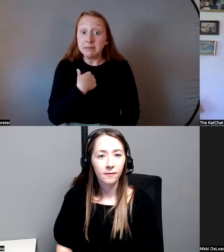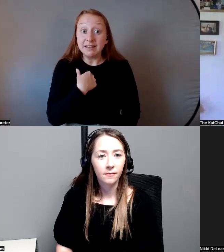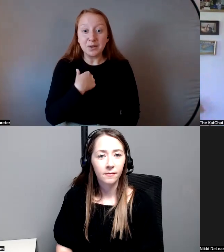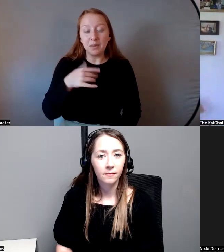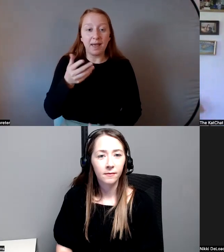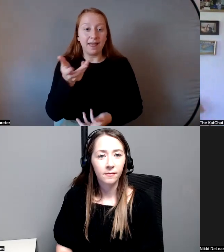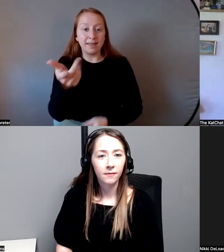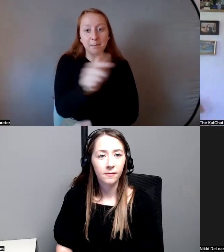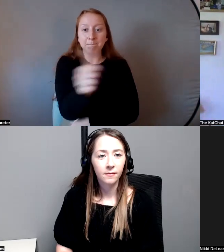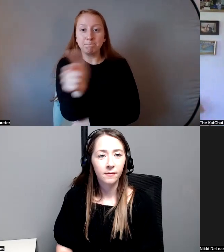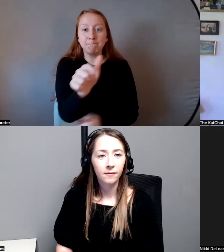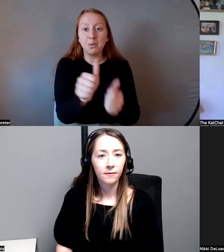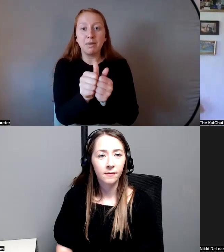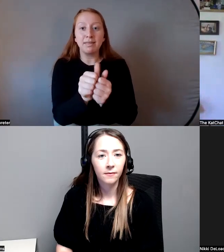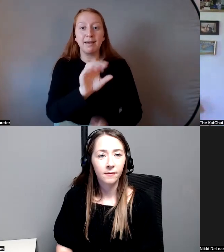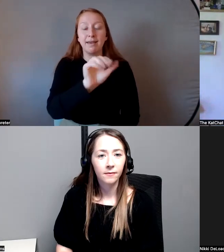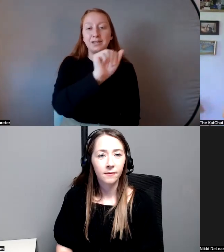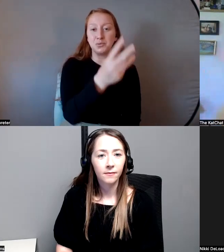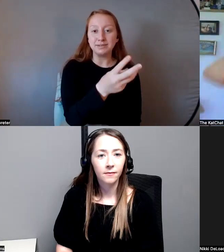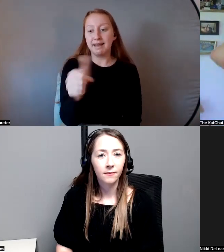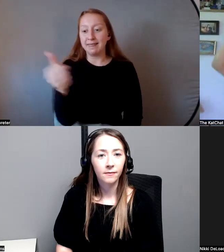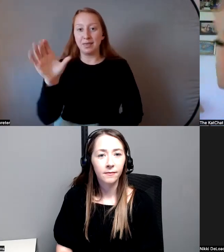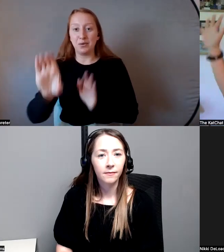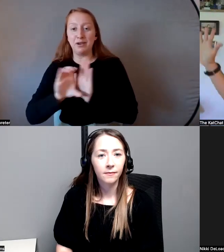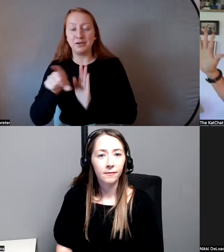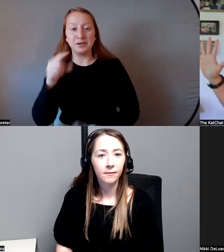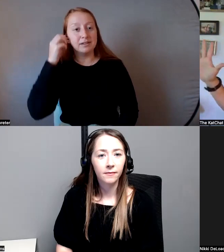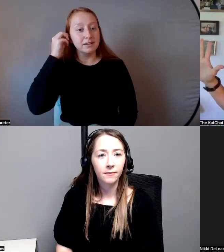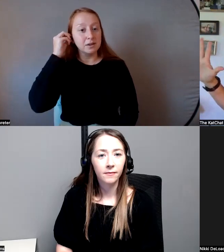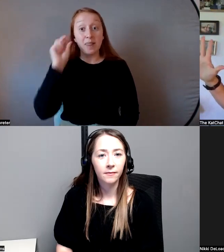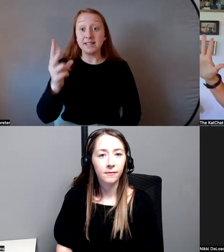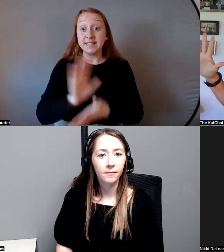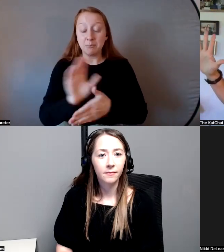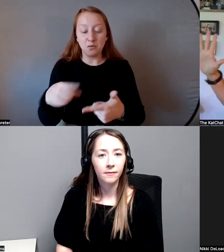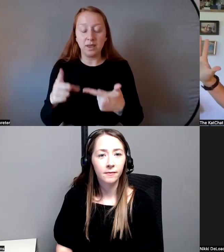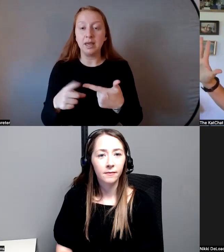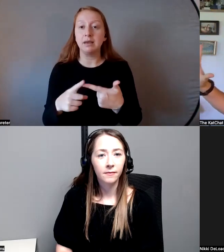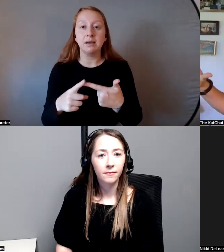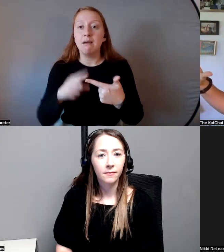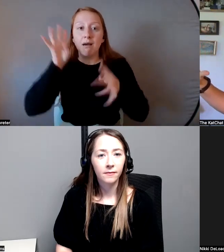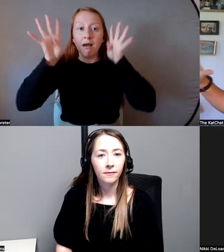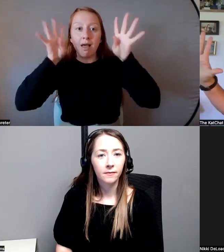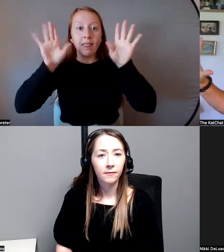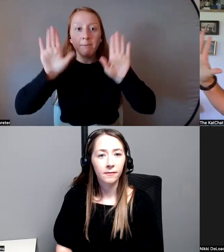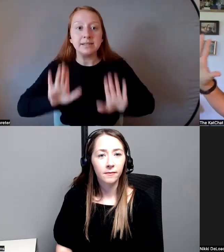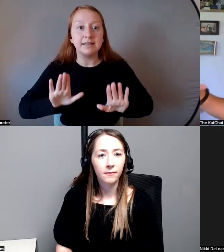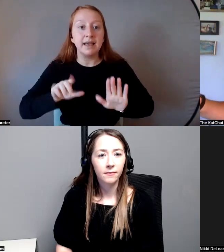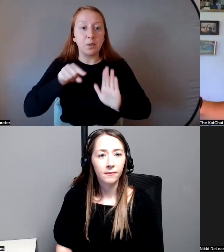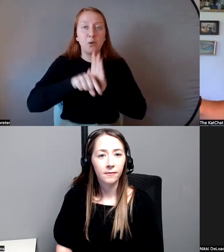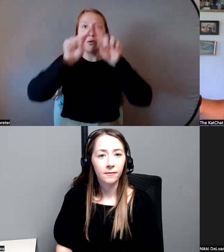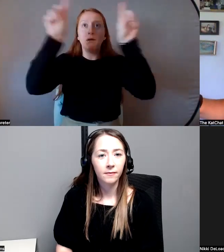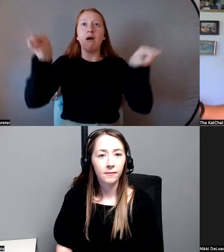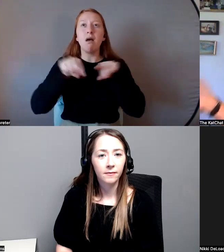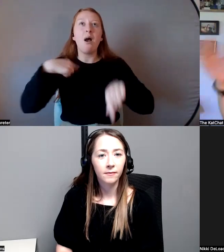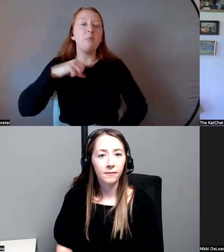back and forth with Andrew Walker. The second movie, she comes up with this amazing murder porn, thinking she's a